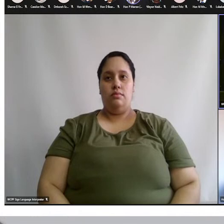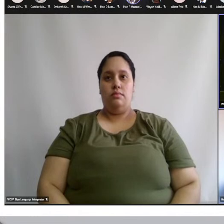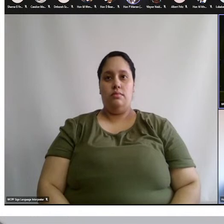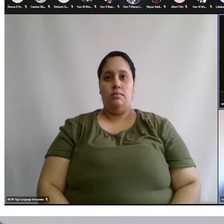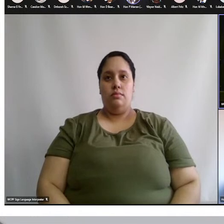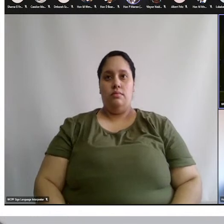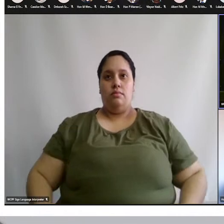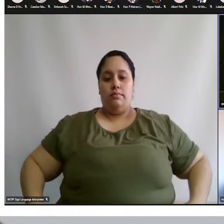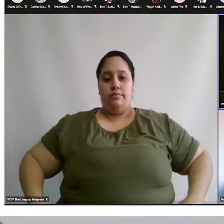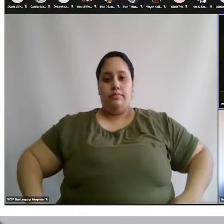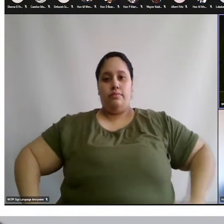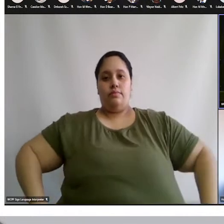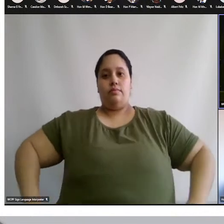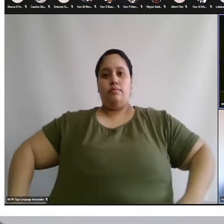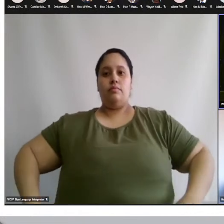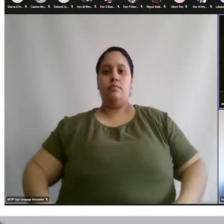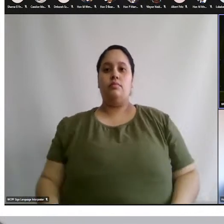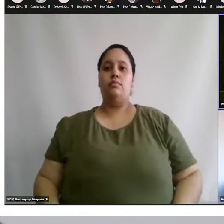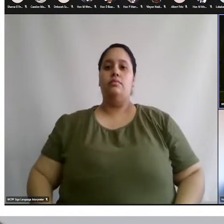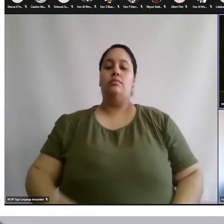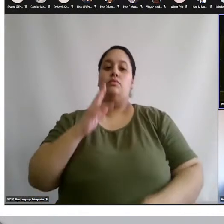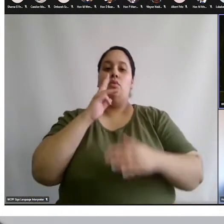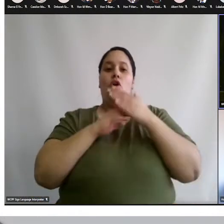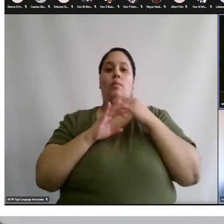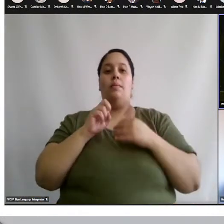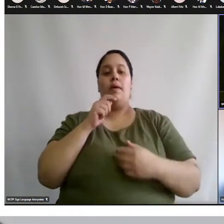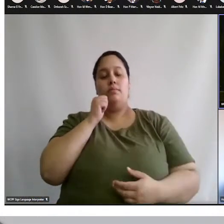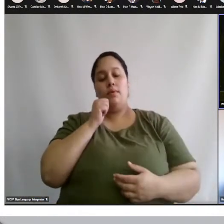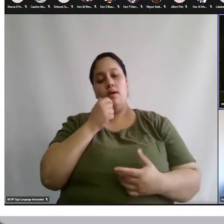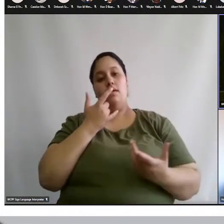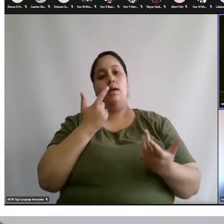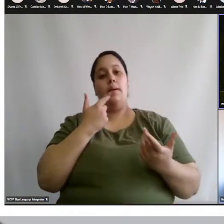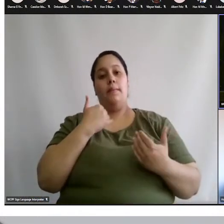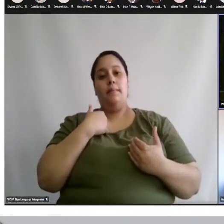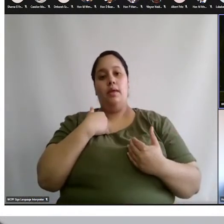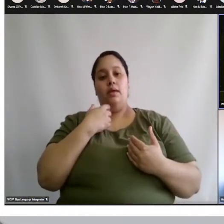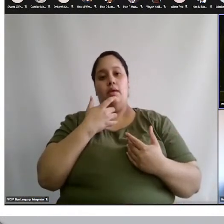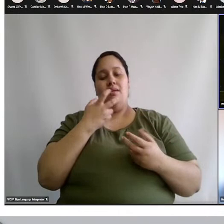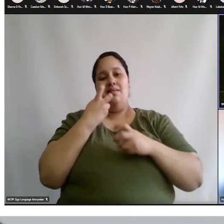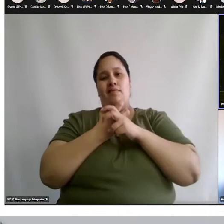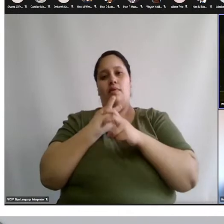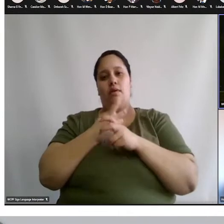Honorable Batman, I find it difficult